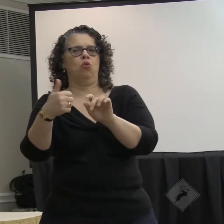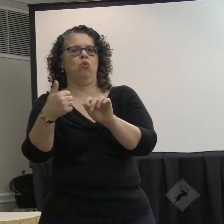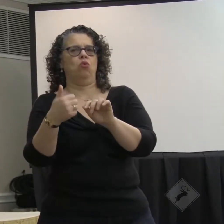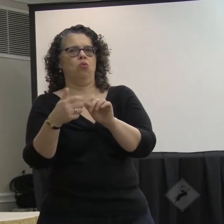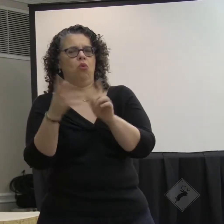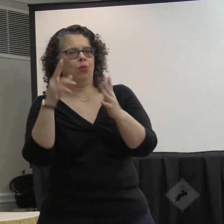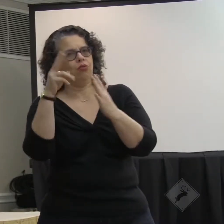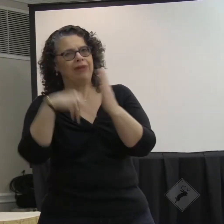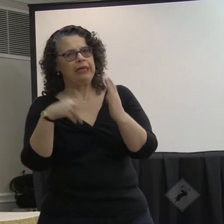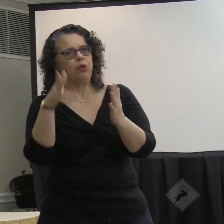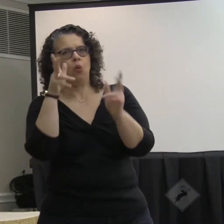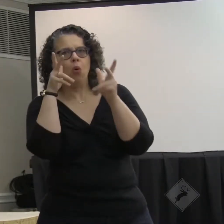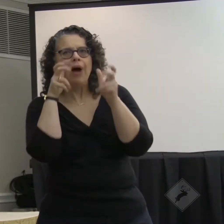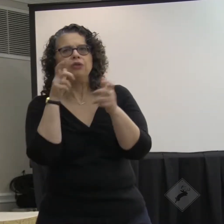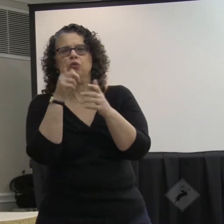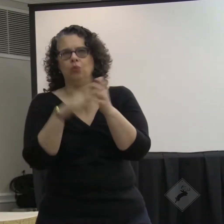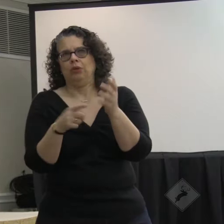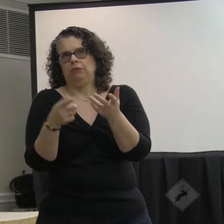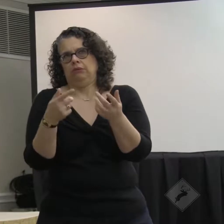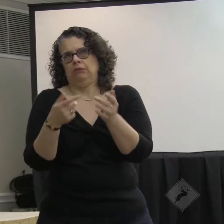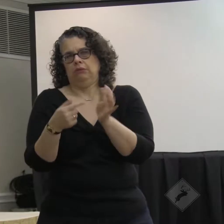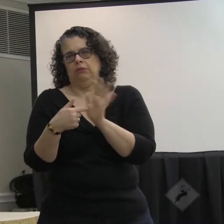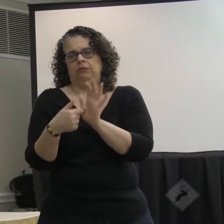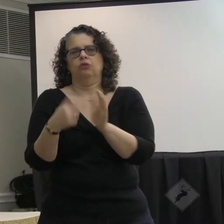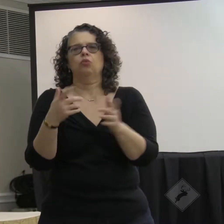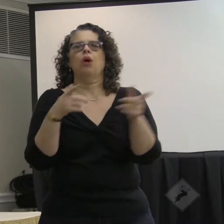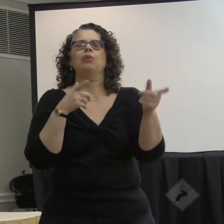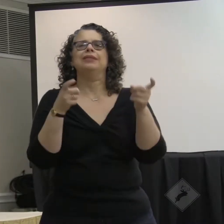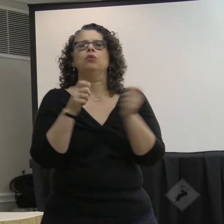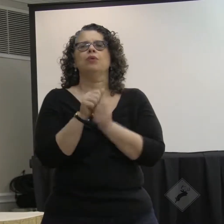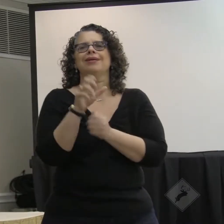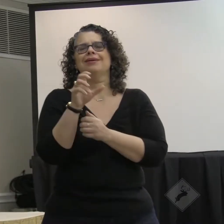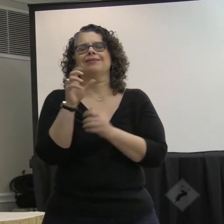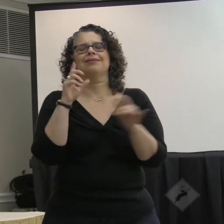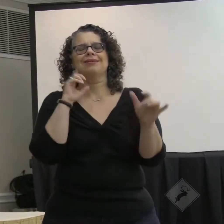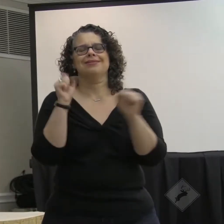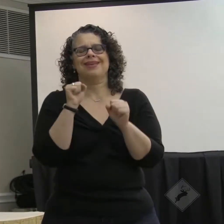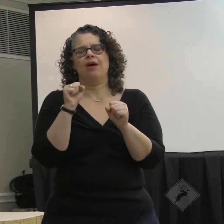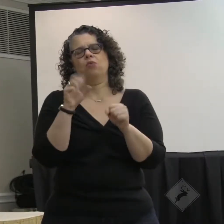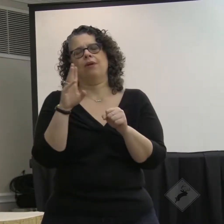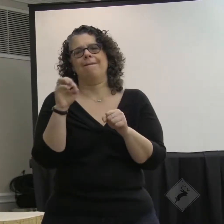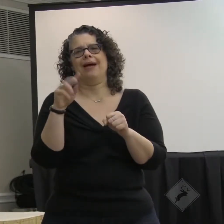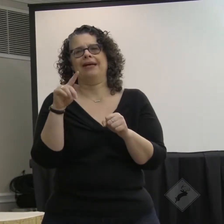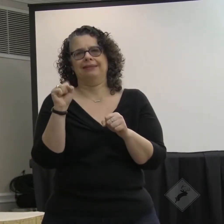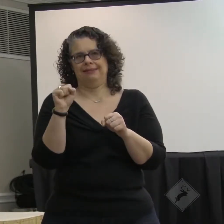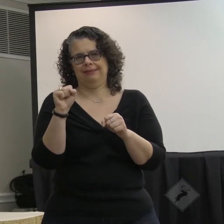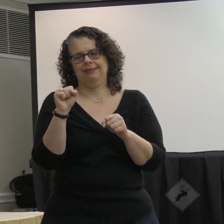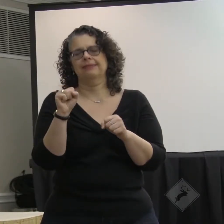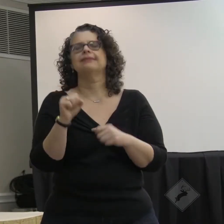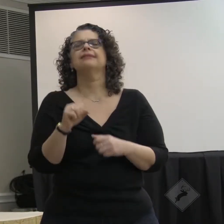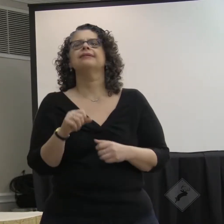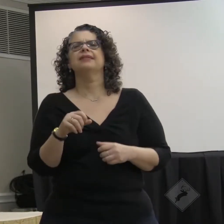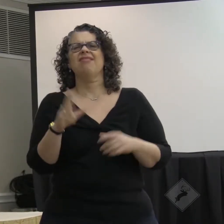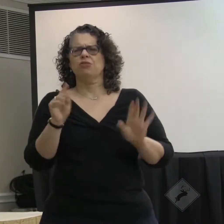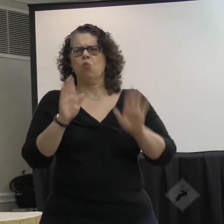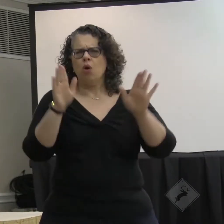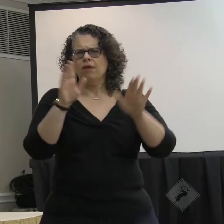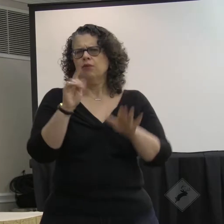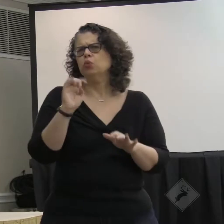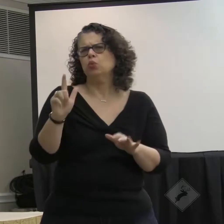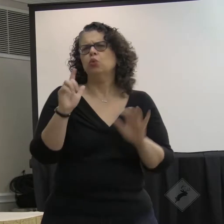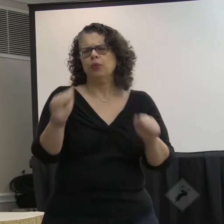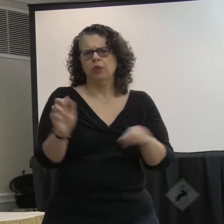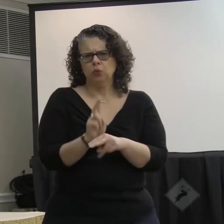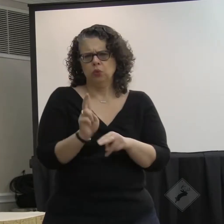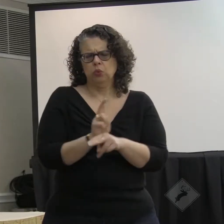reporter. So that's why we deal with sound bites. And sound bites are a wonderful tool that you can